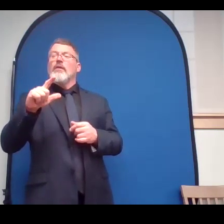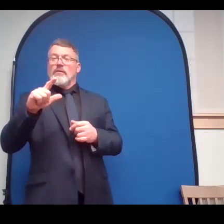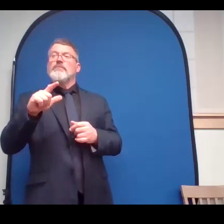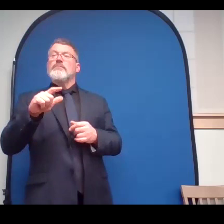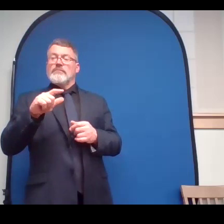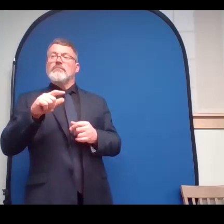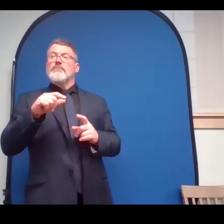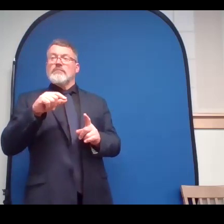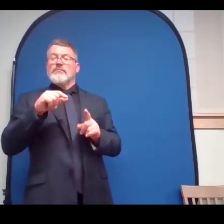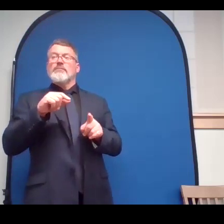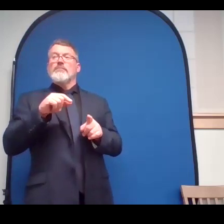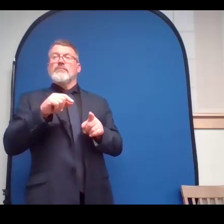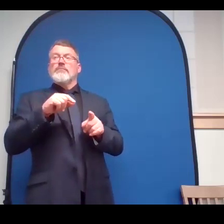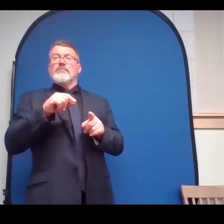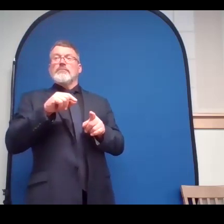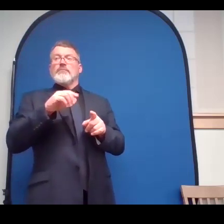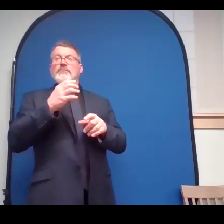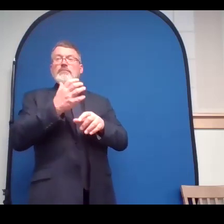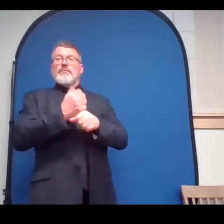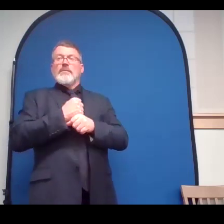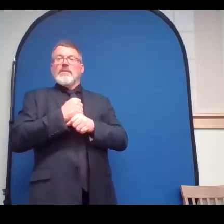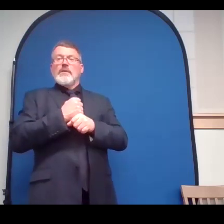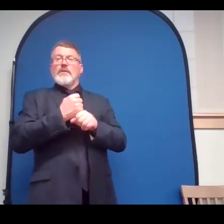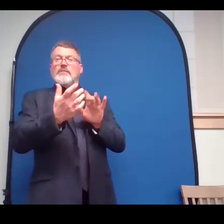phone call from who? First Sergeant Mo.